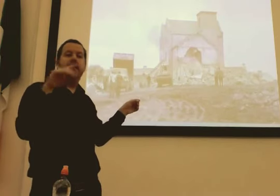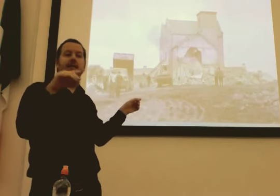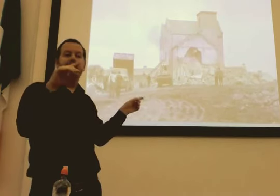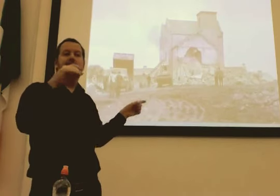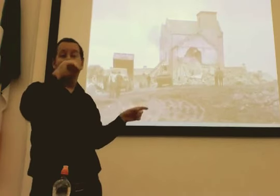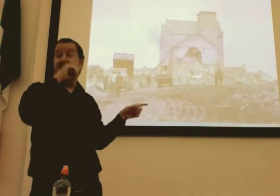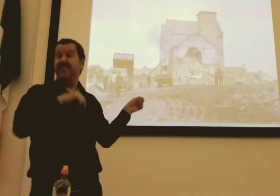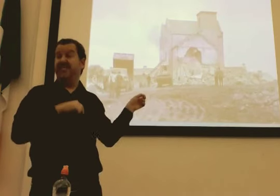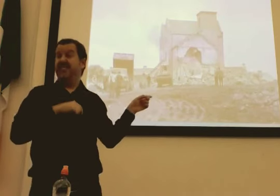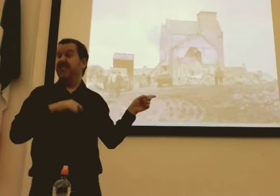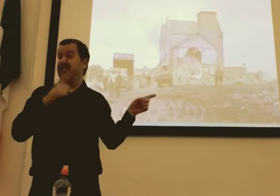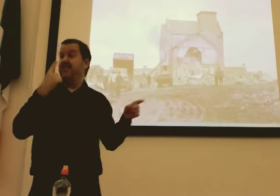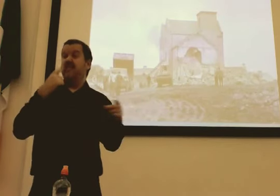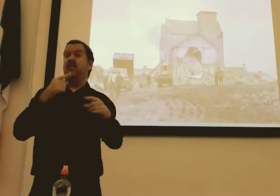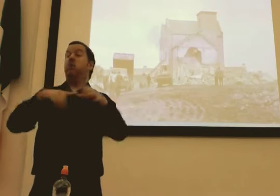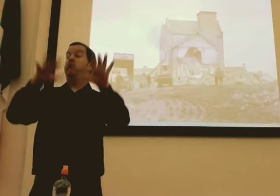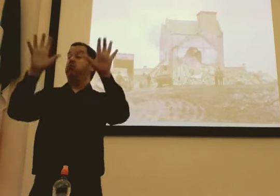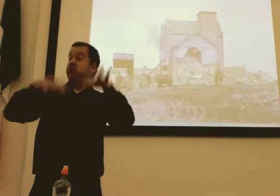This one is the Glenties in Donegal,